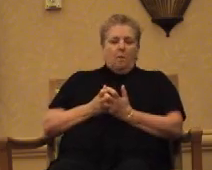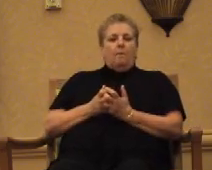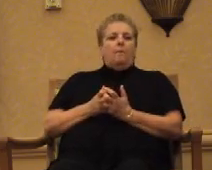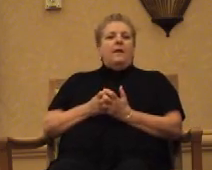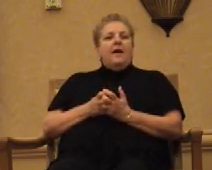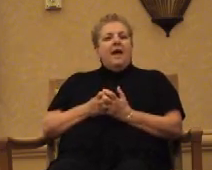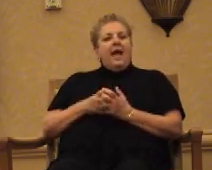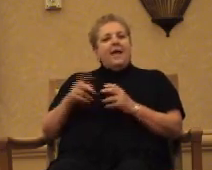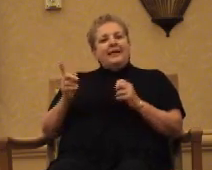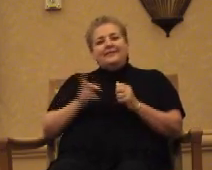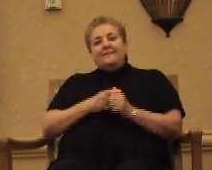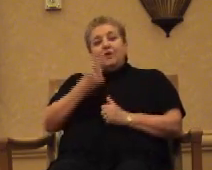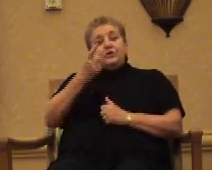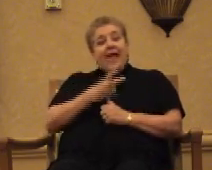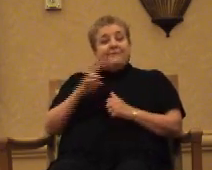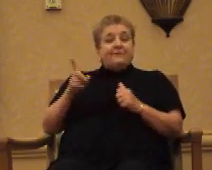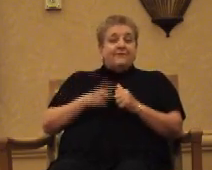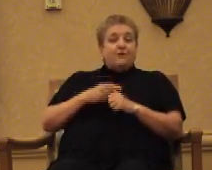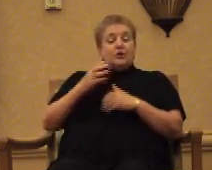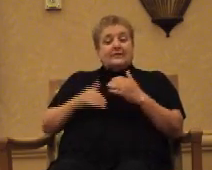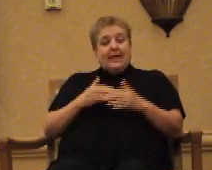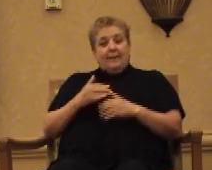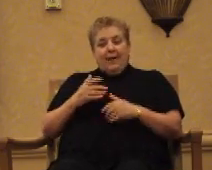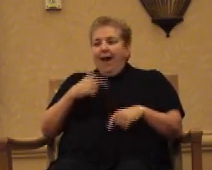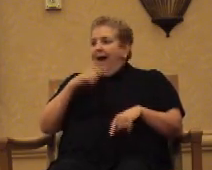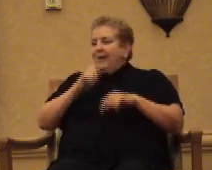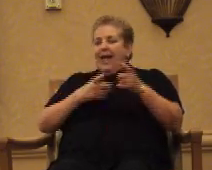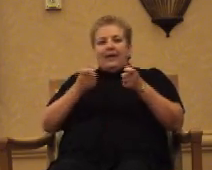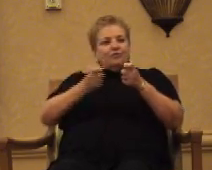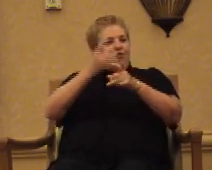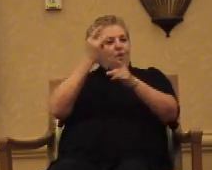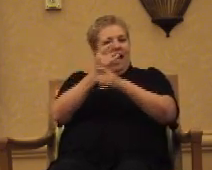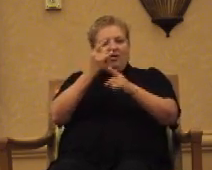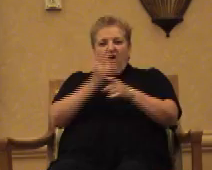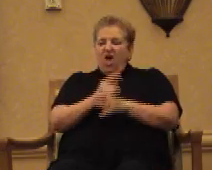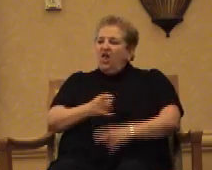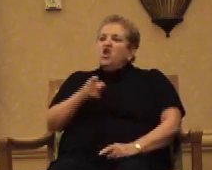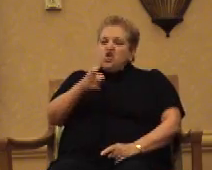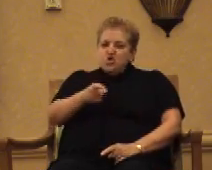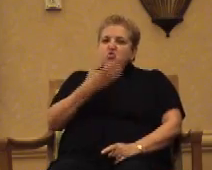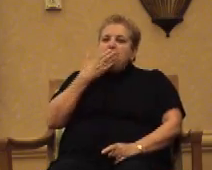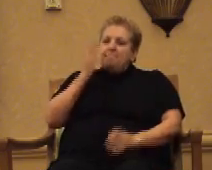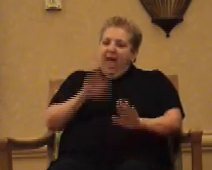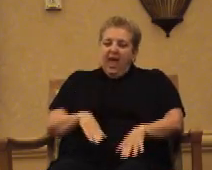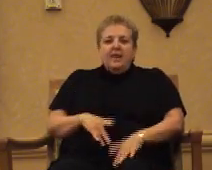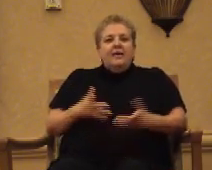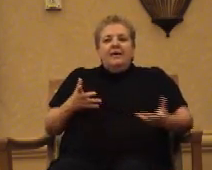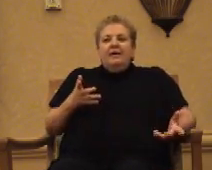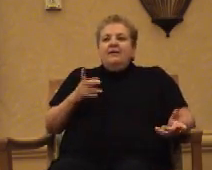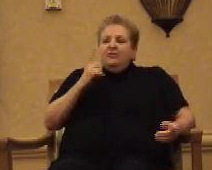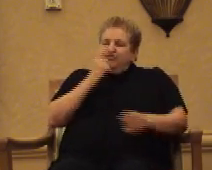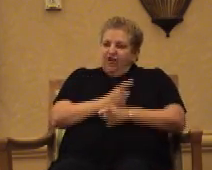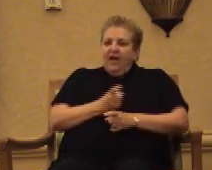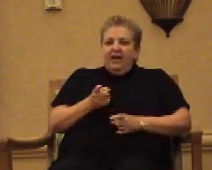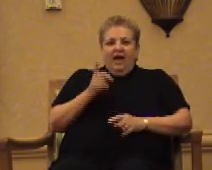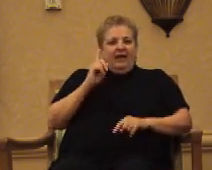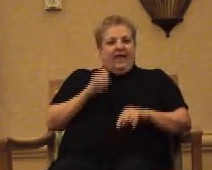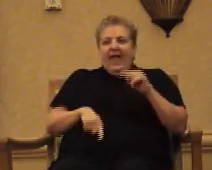I am powerless over alcohol. You bet. I had spent years trying to have those 3 drinks and just lose interest in the project. The first